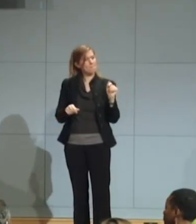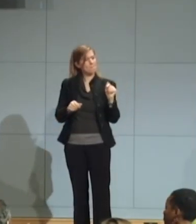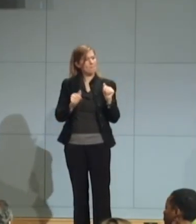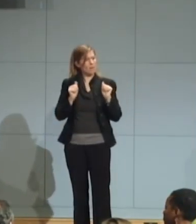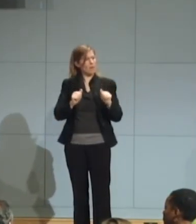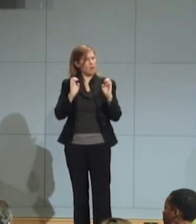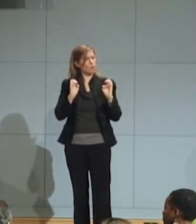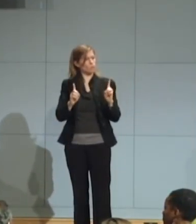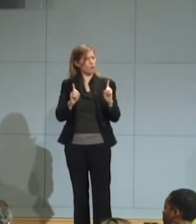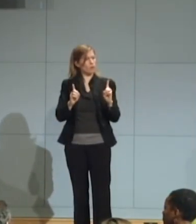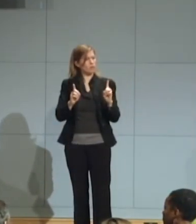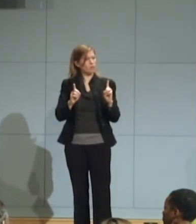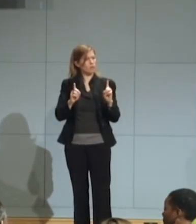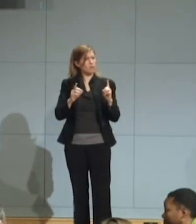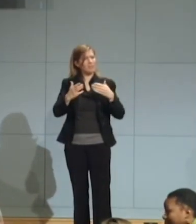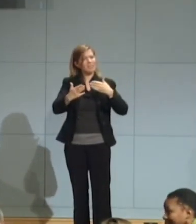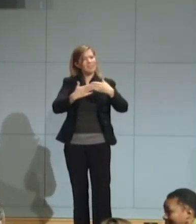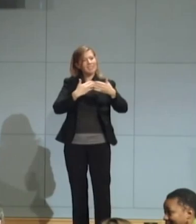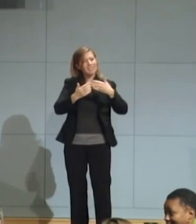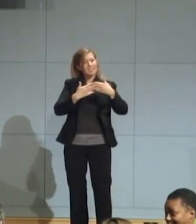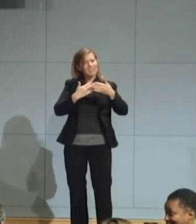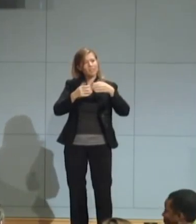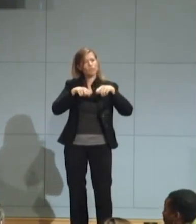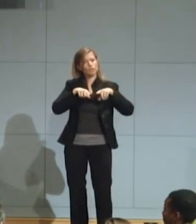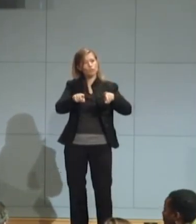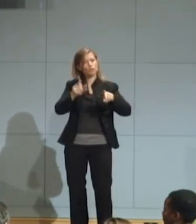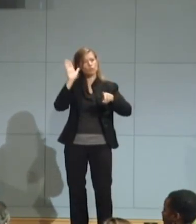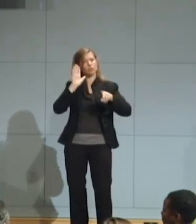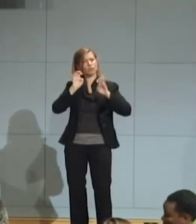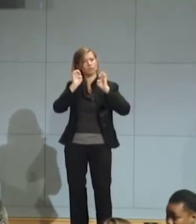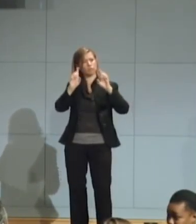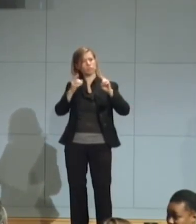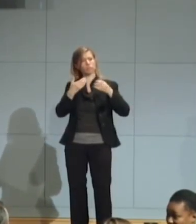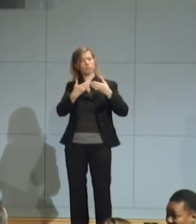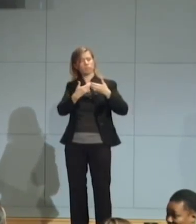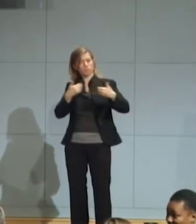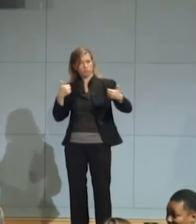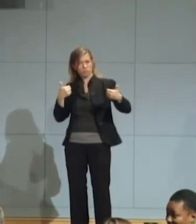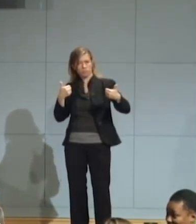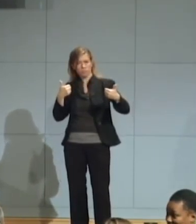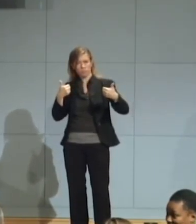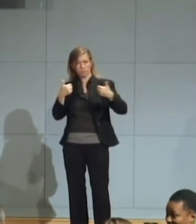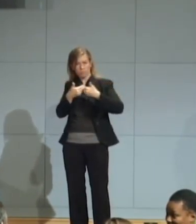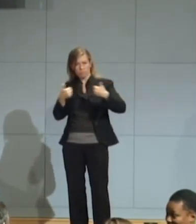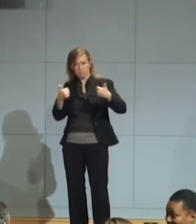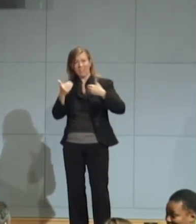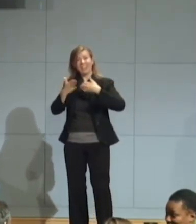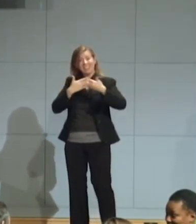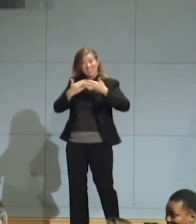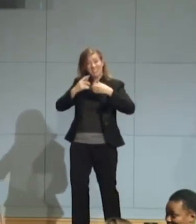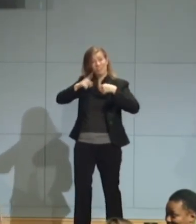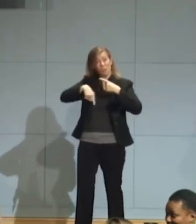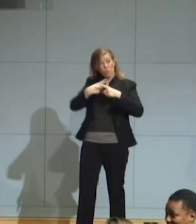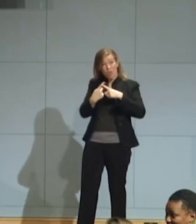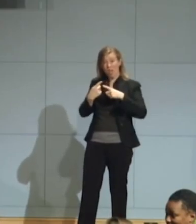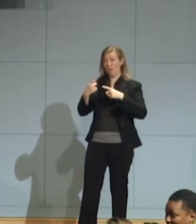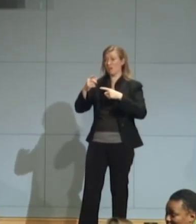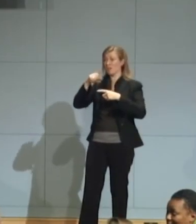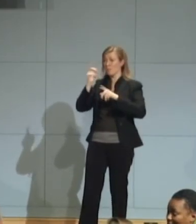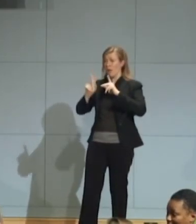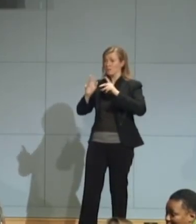now that's a handout for the lazy. But when you give out 250 million acres of somebody else's